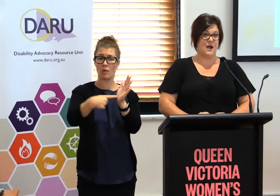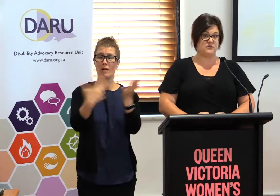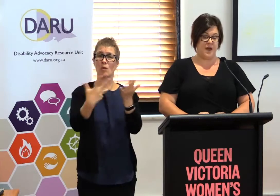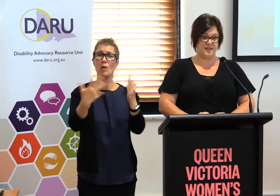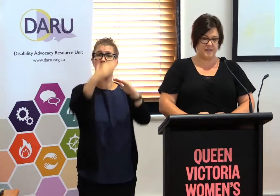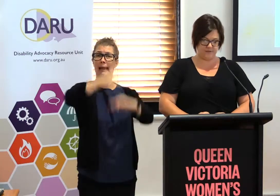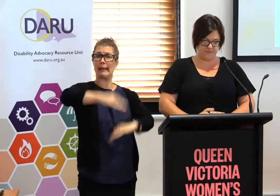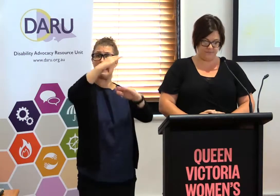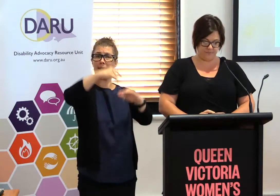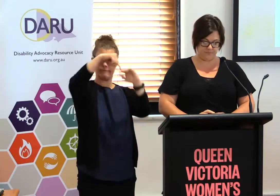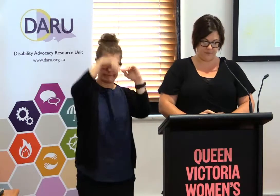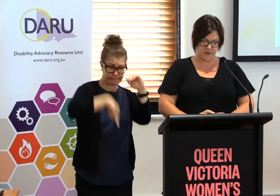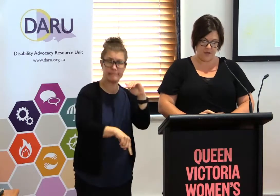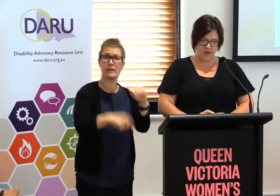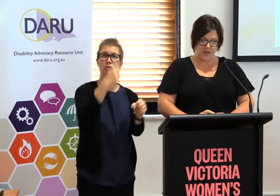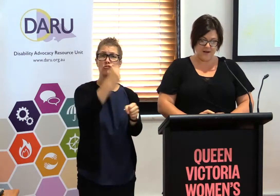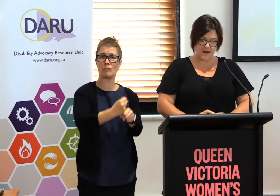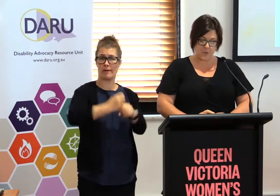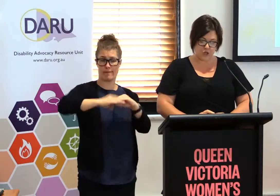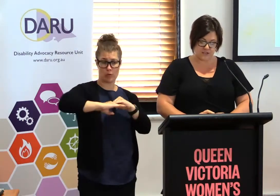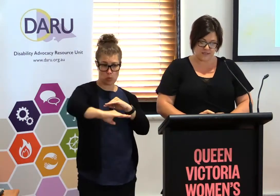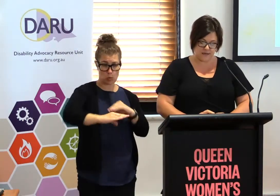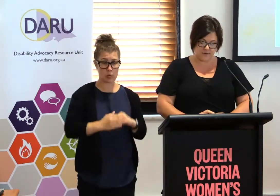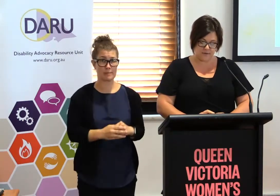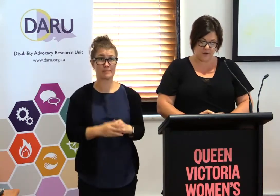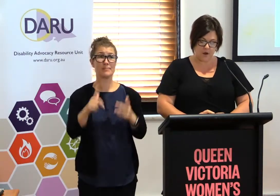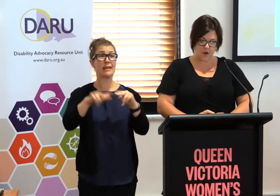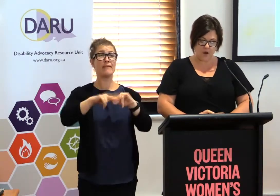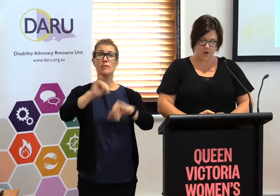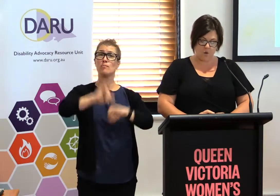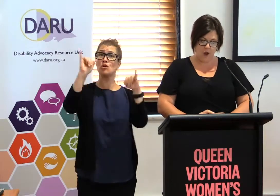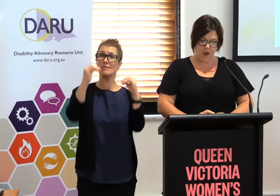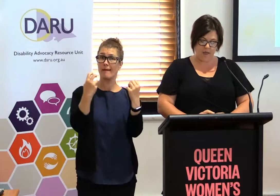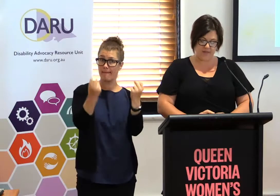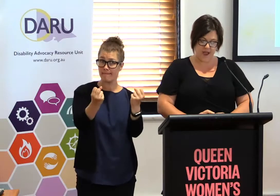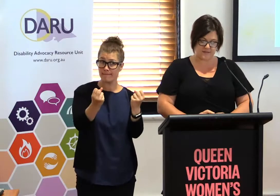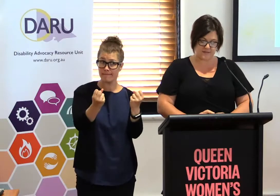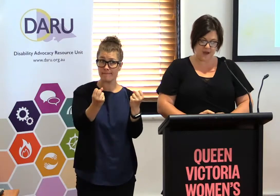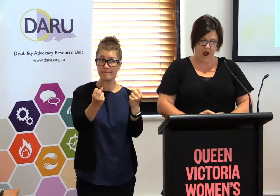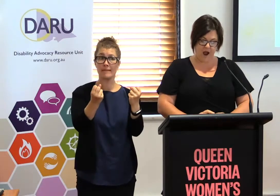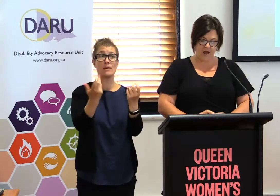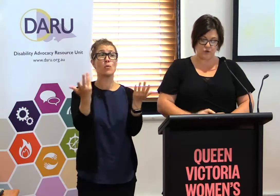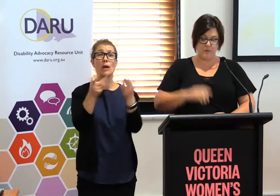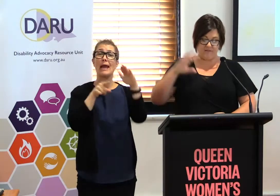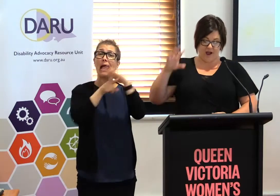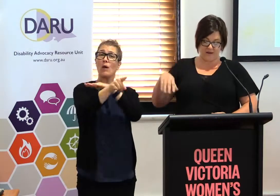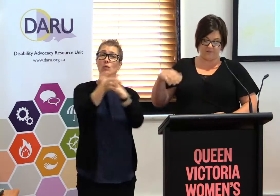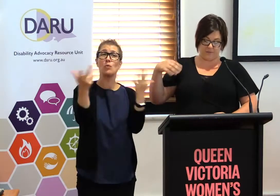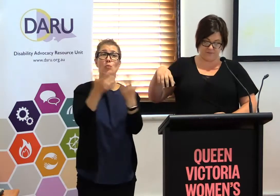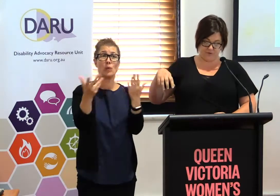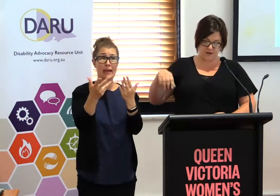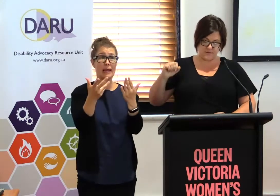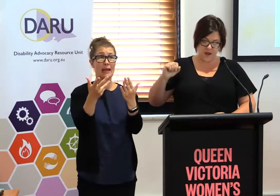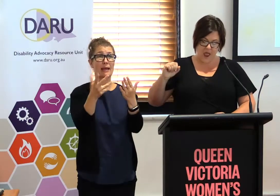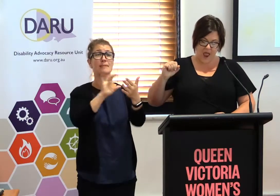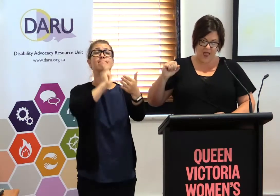just outside the lift. In an emergency, the exits are to my far left up